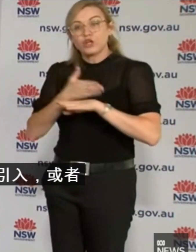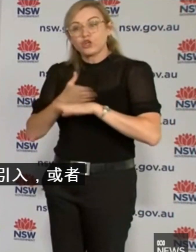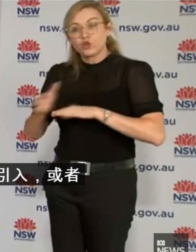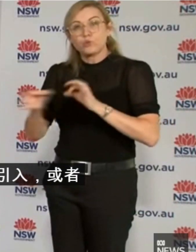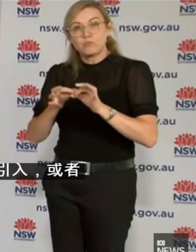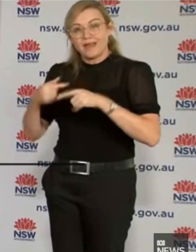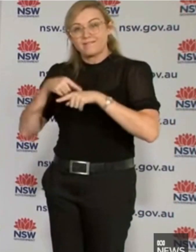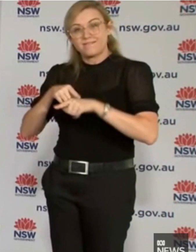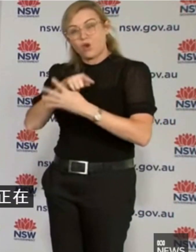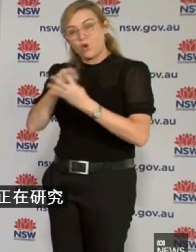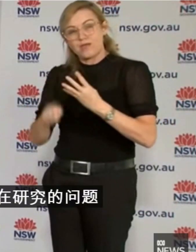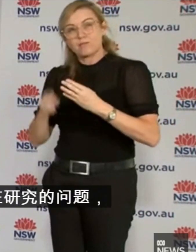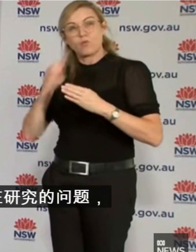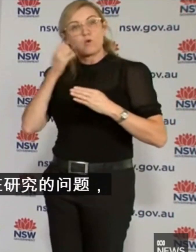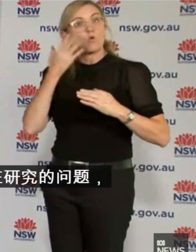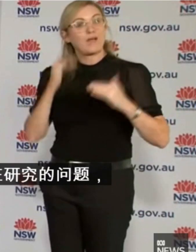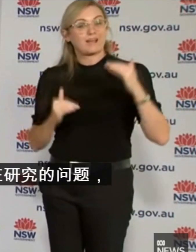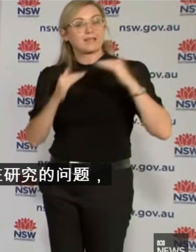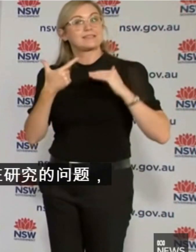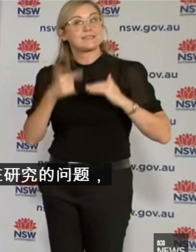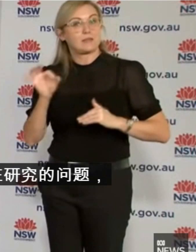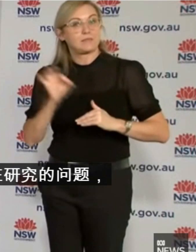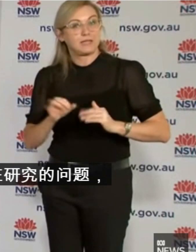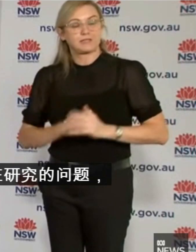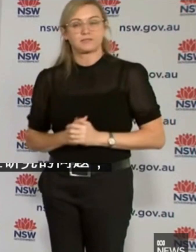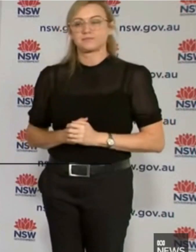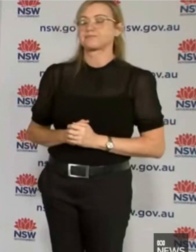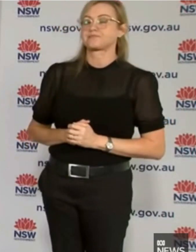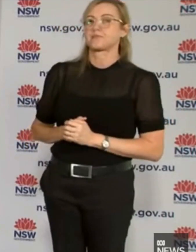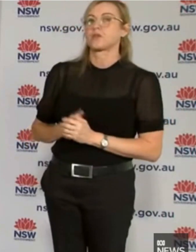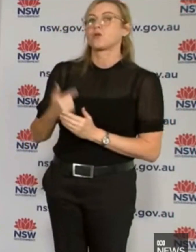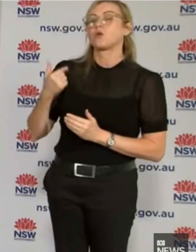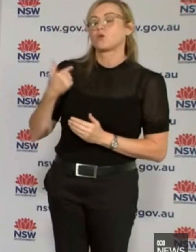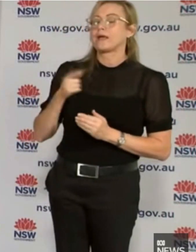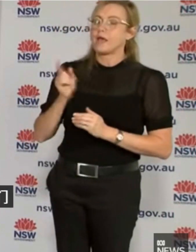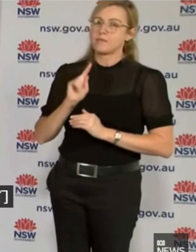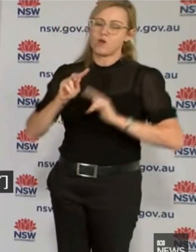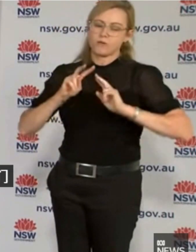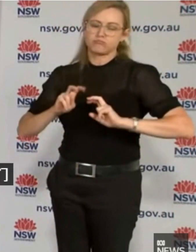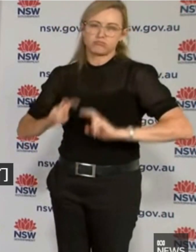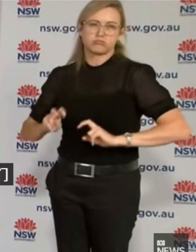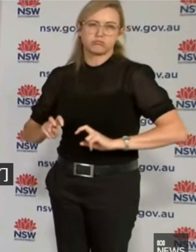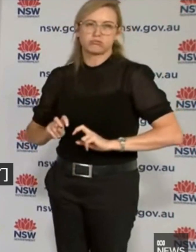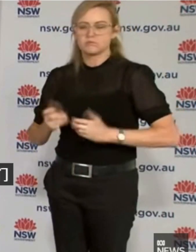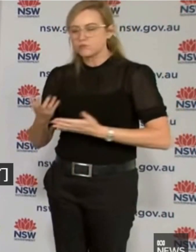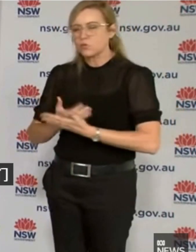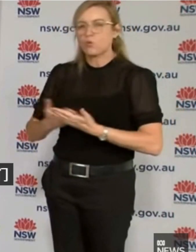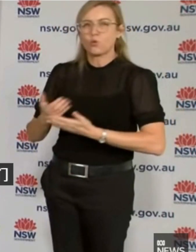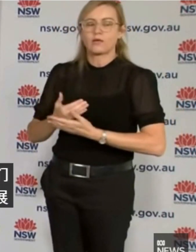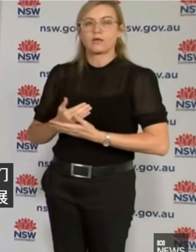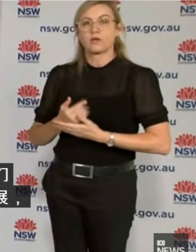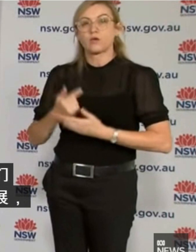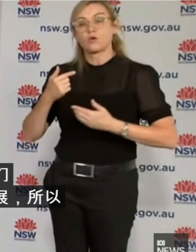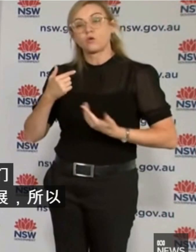later? So again, they're all issues we're looking into. So not only what we think the appropriate settings would be, but they may evolve with time